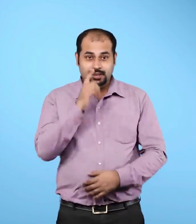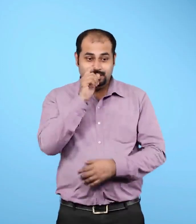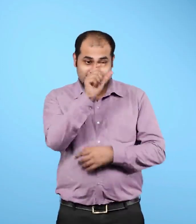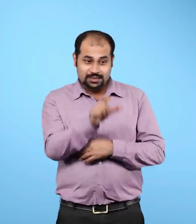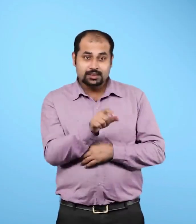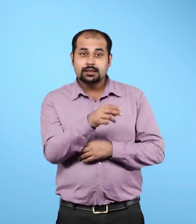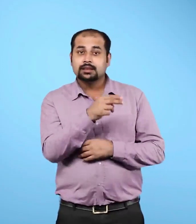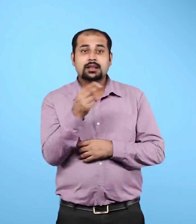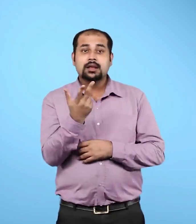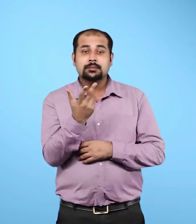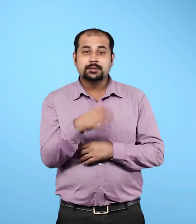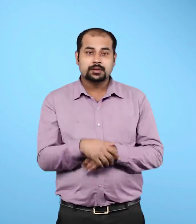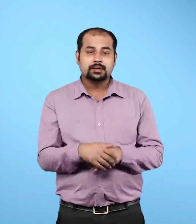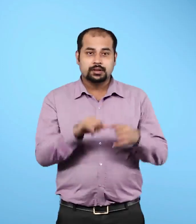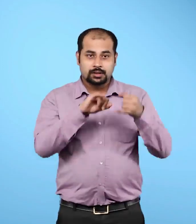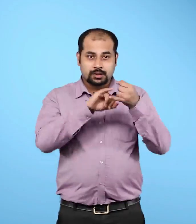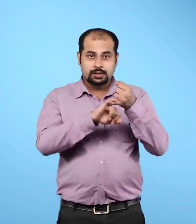Sakshi had 23 fruits.